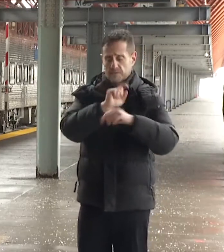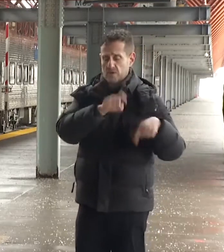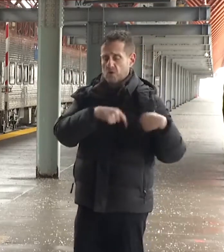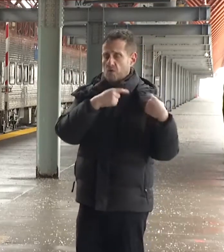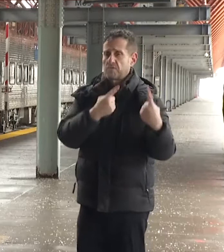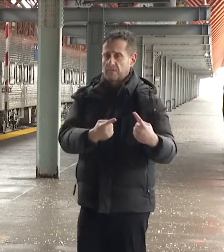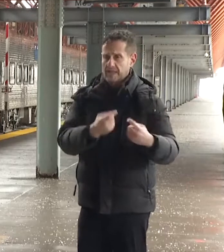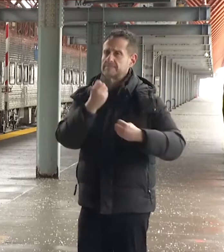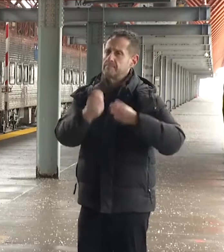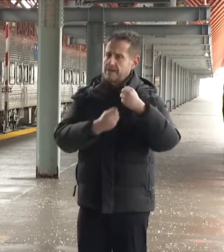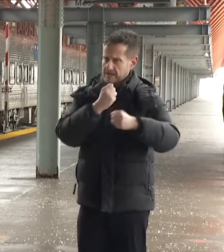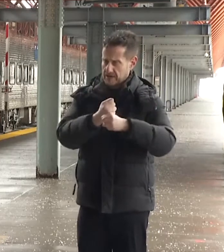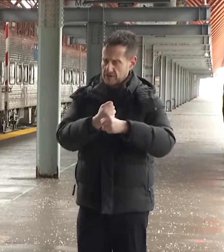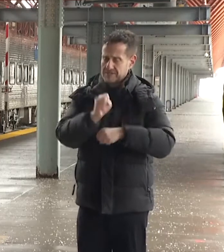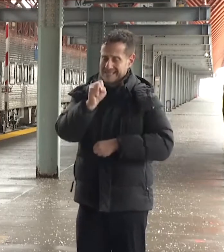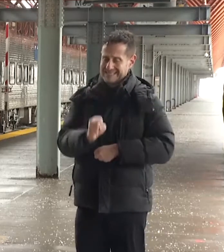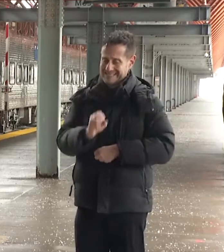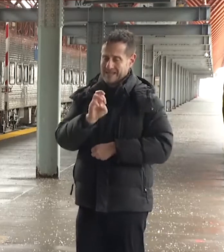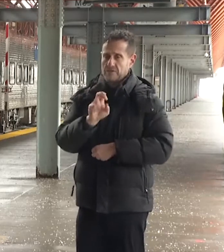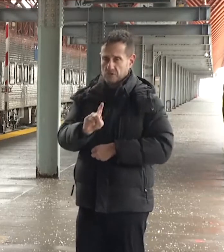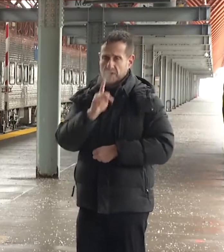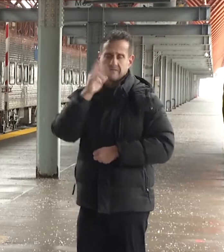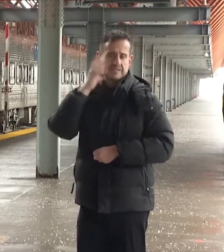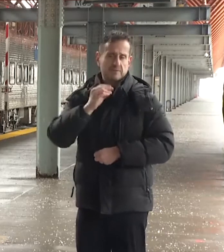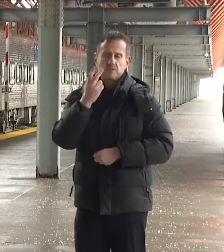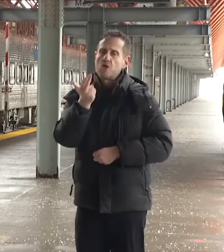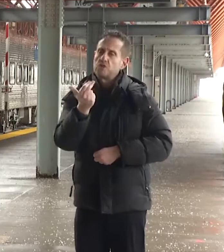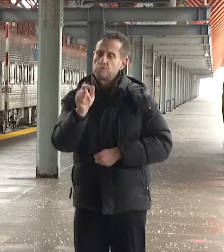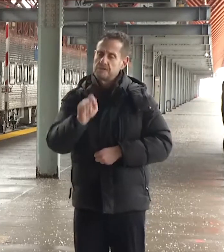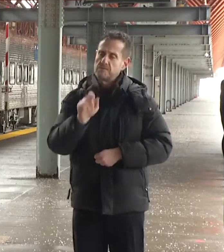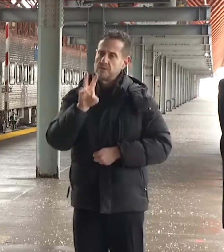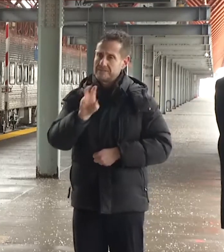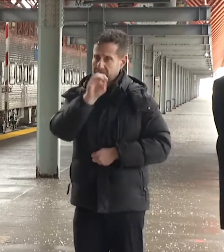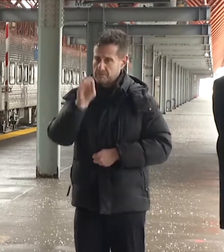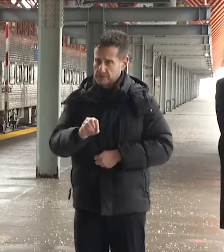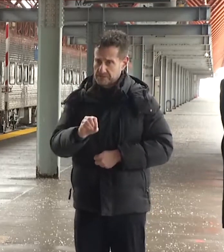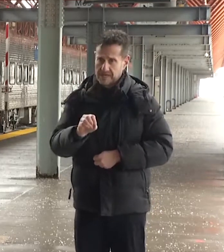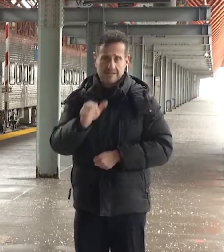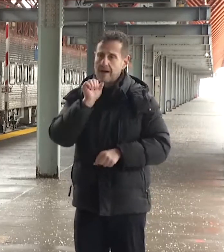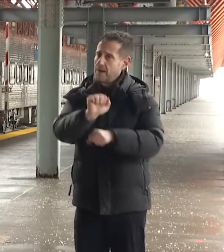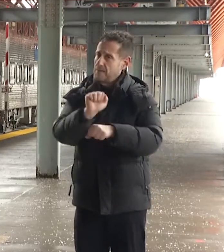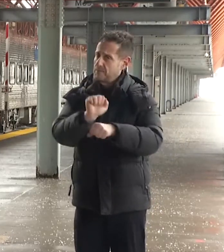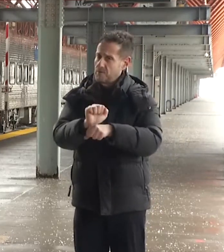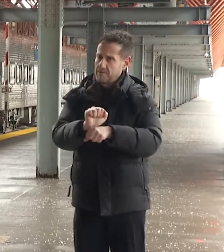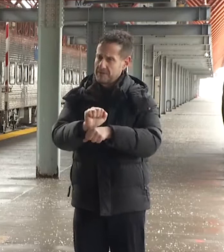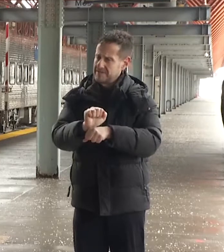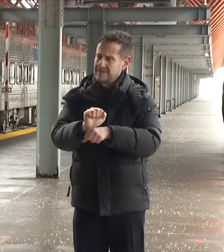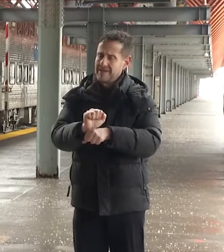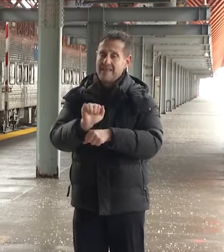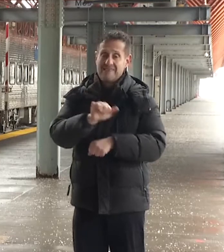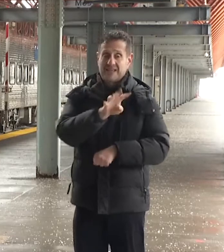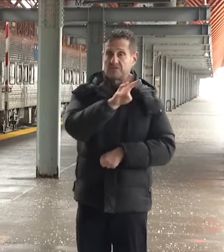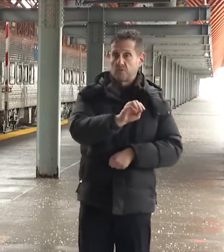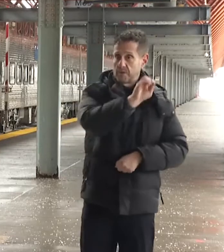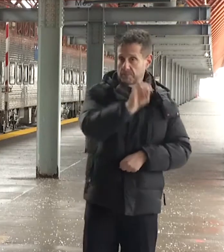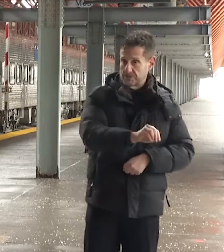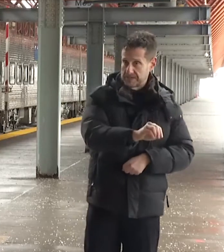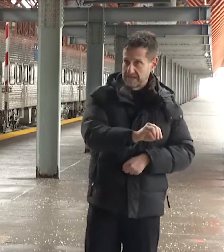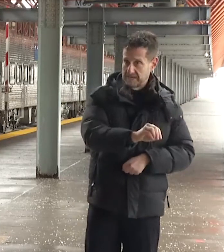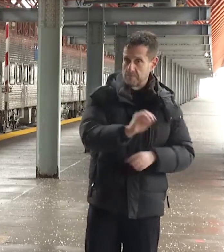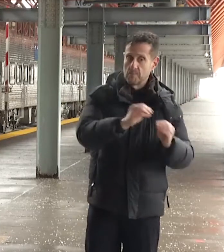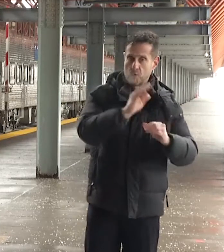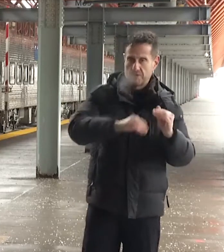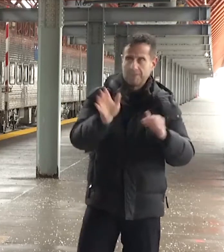few decades, South Cook has experienced a 13.7% unemployment rate, and that's 40% higher than the rest of the